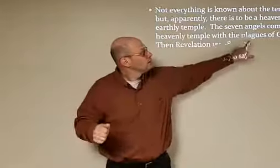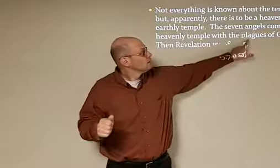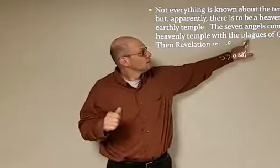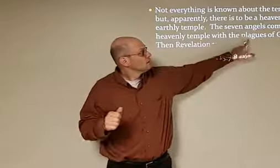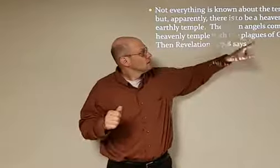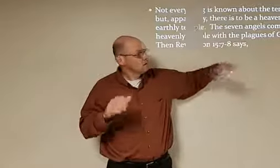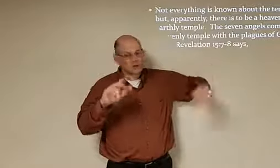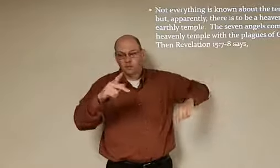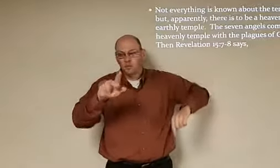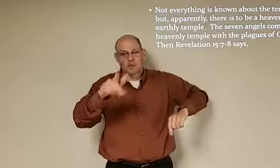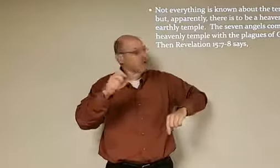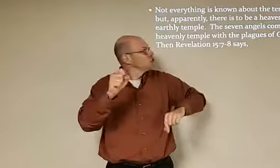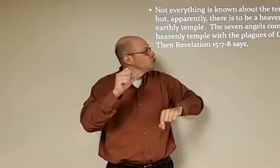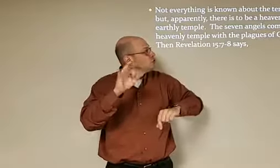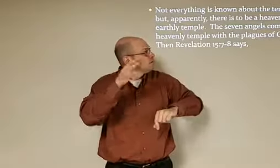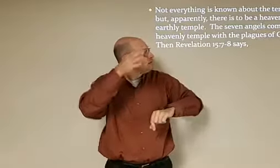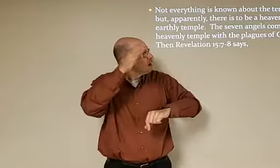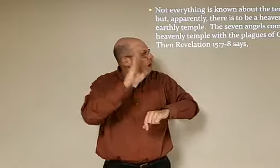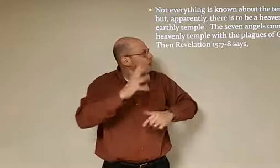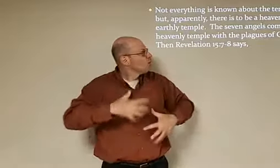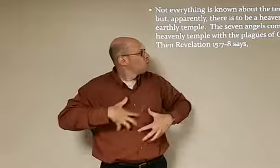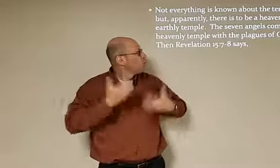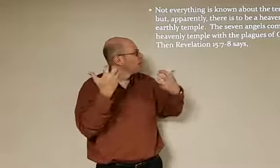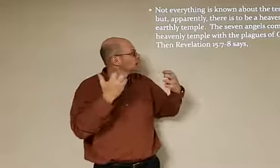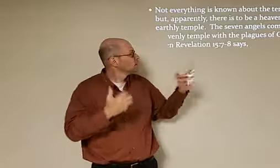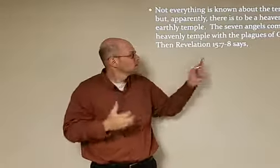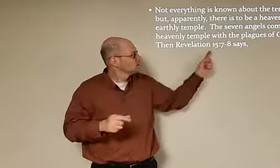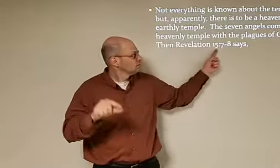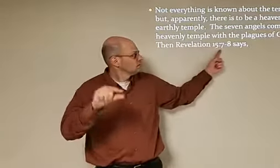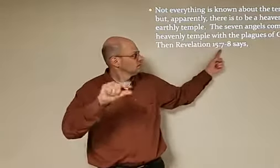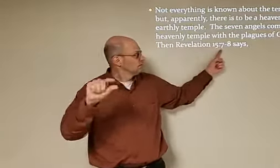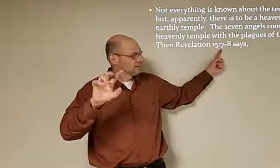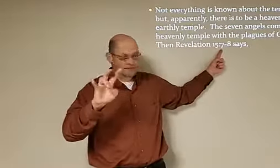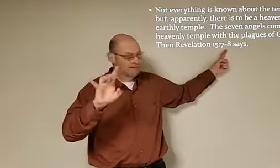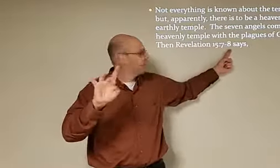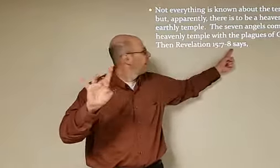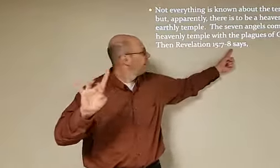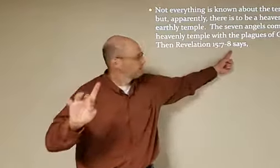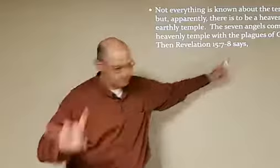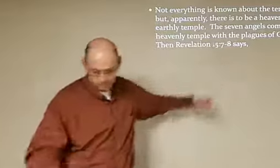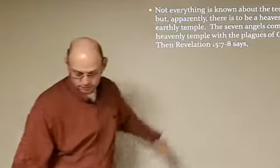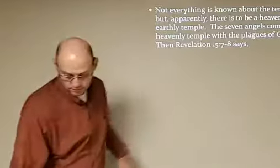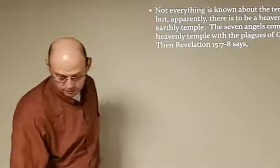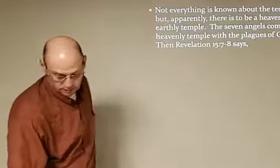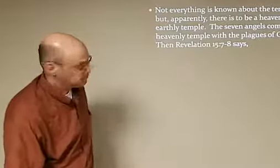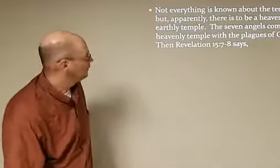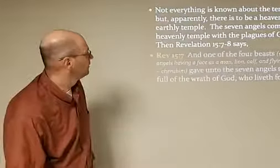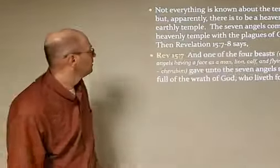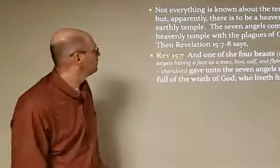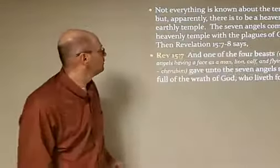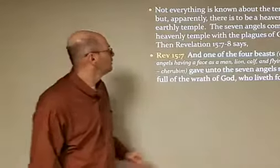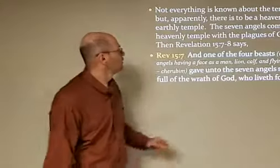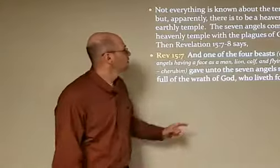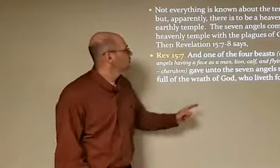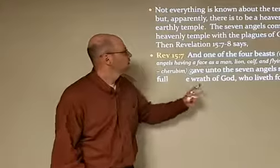come out of the heavenly temple, carrying the plagues of God's wrath. Let's look at verse 7 and 8